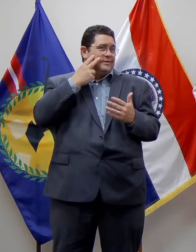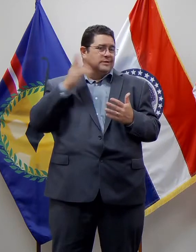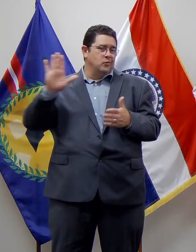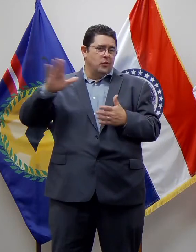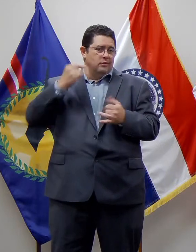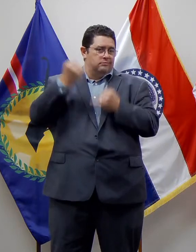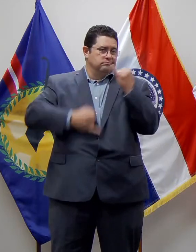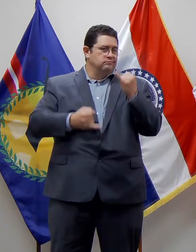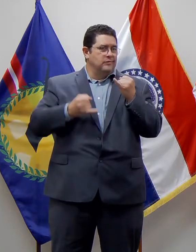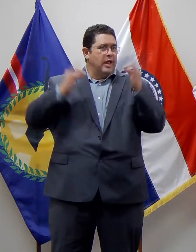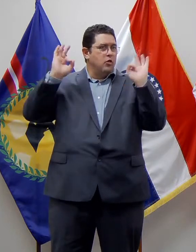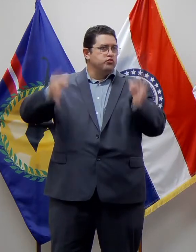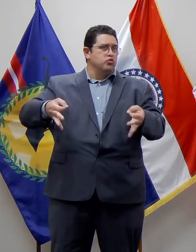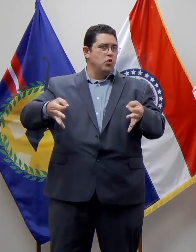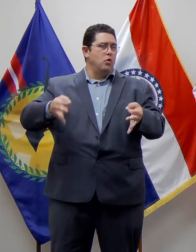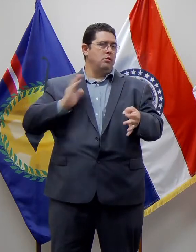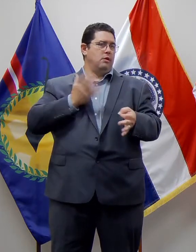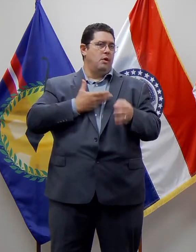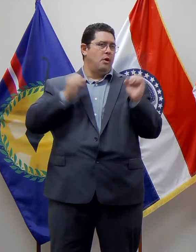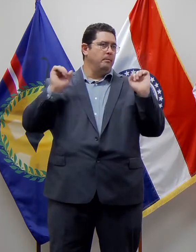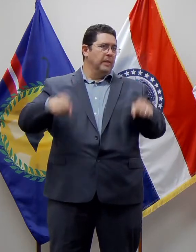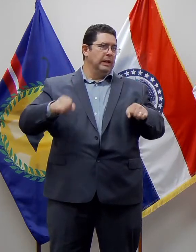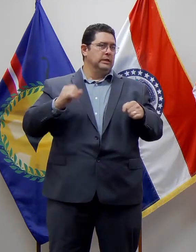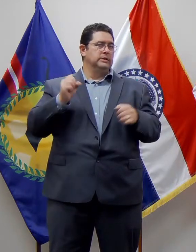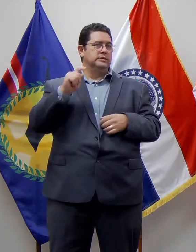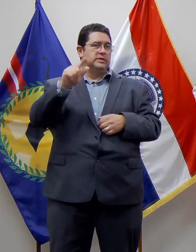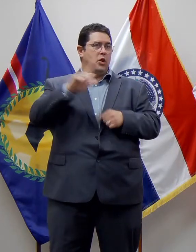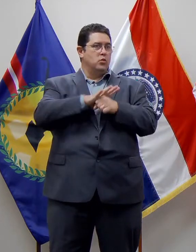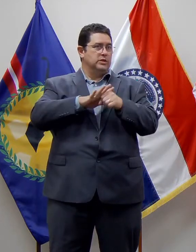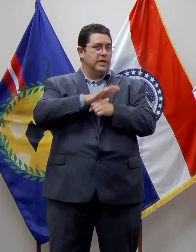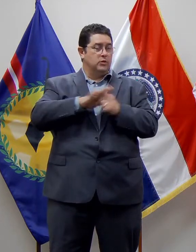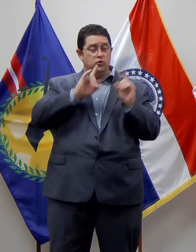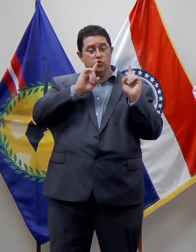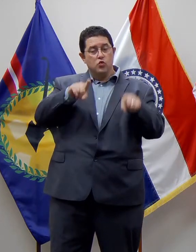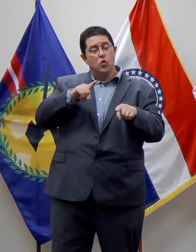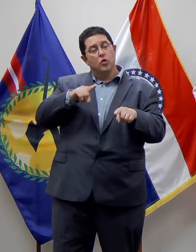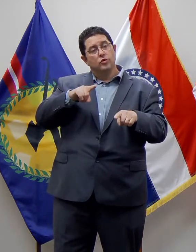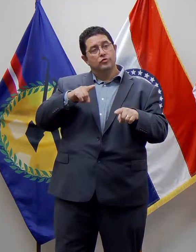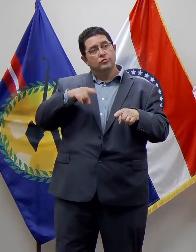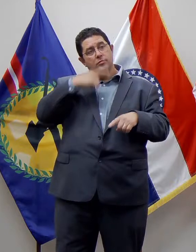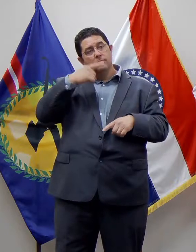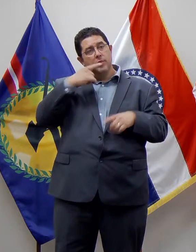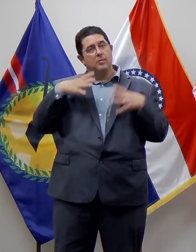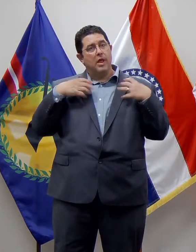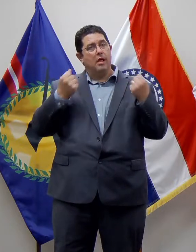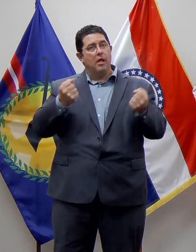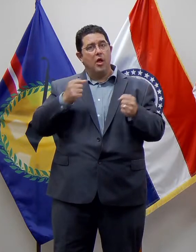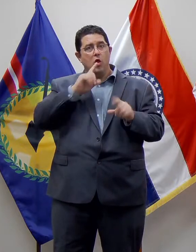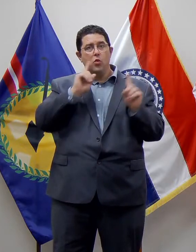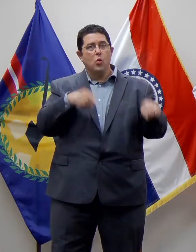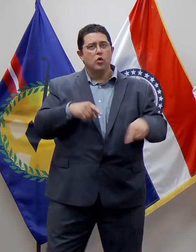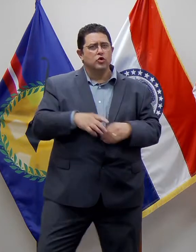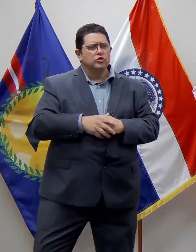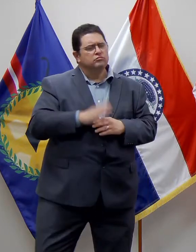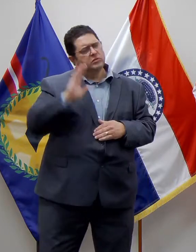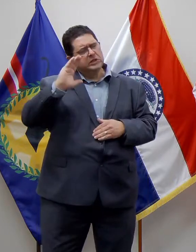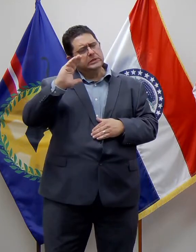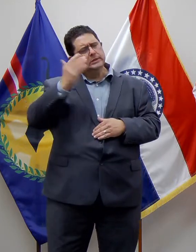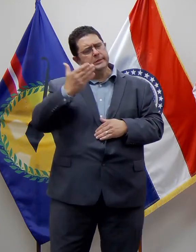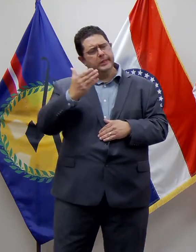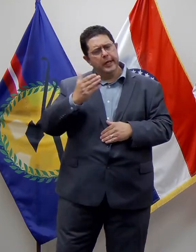ruling is on our ability in St. Louis County to issue public health orders. There seems to have been a flattening of